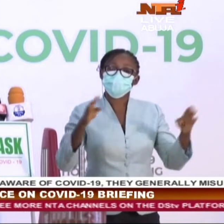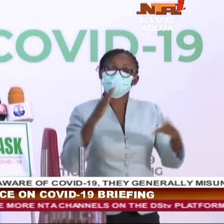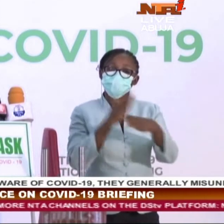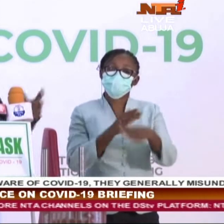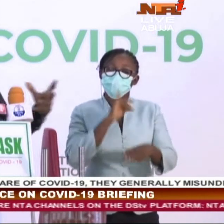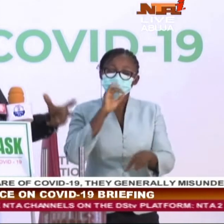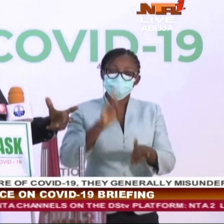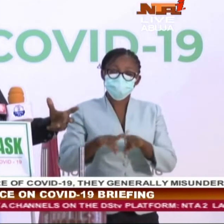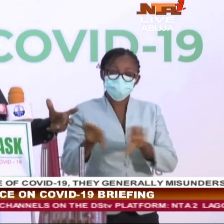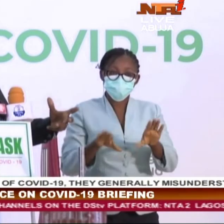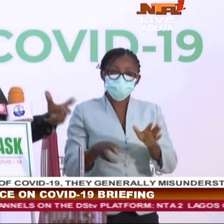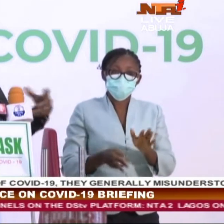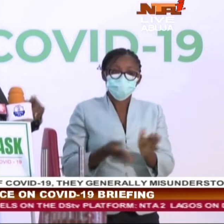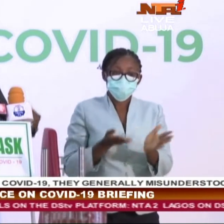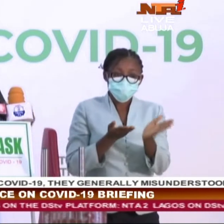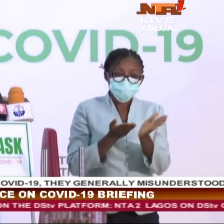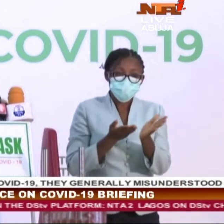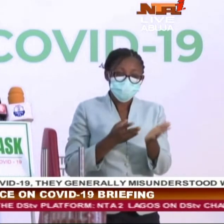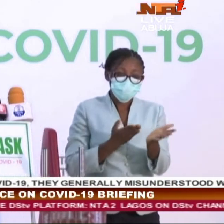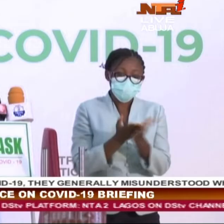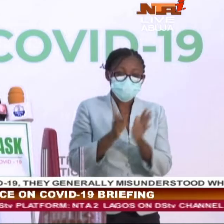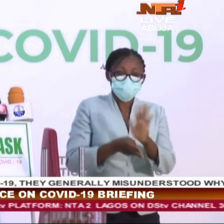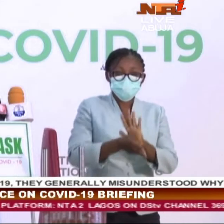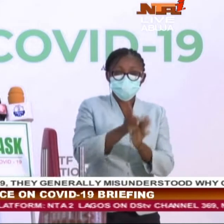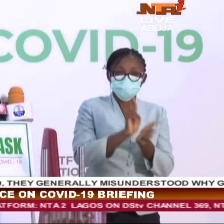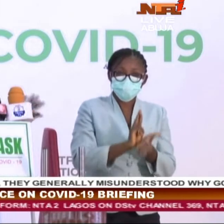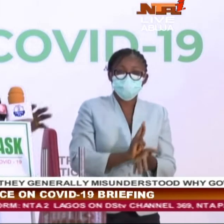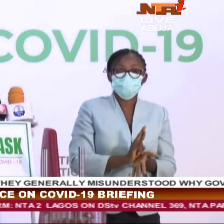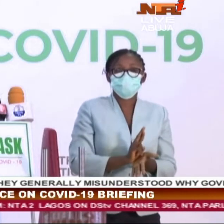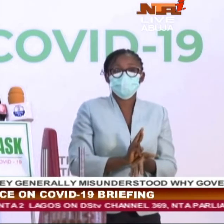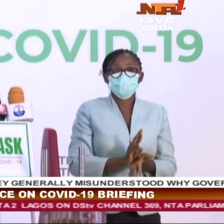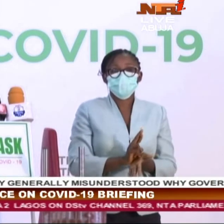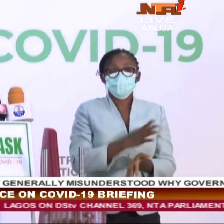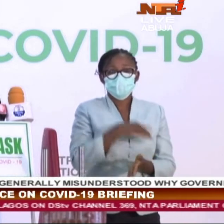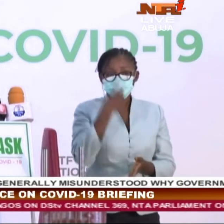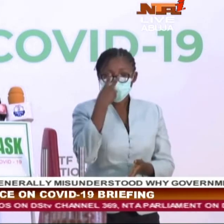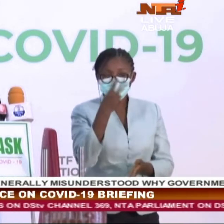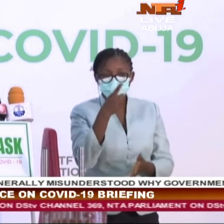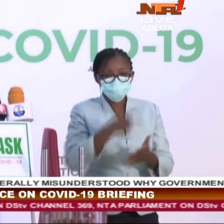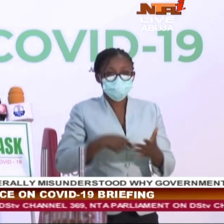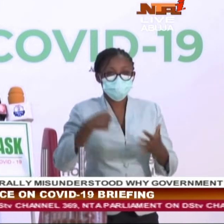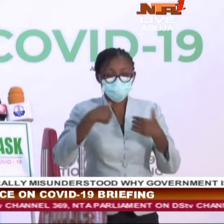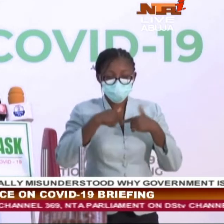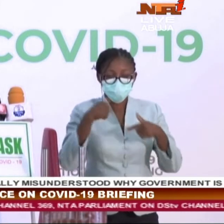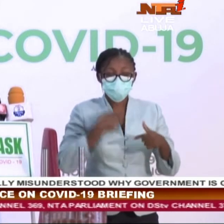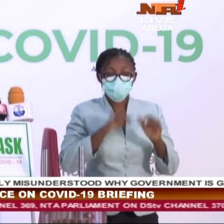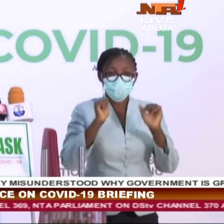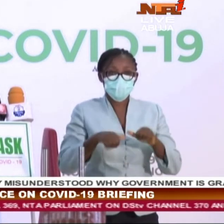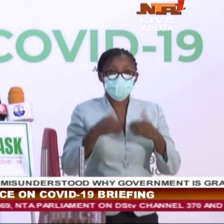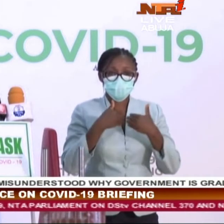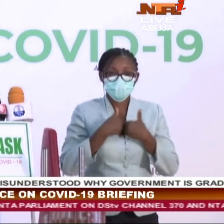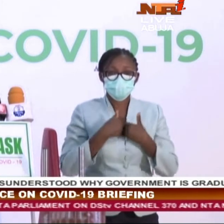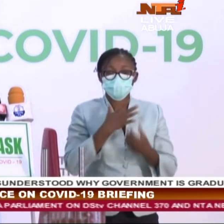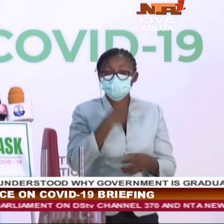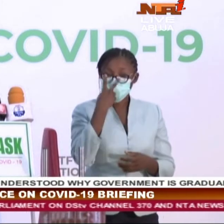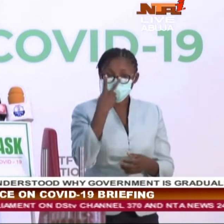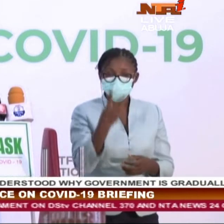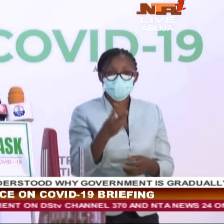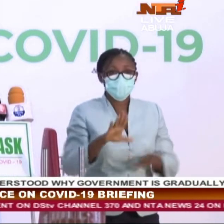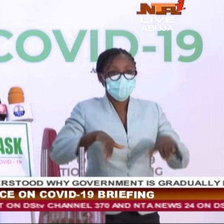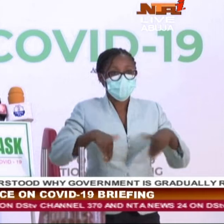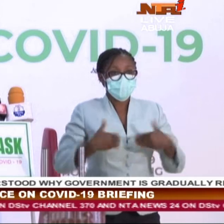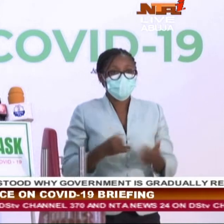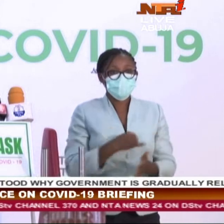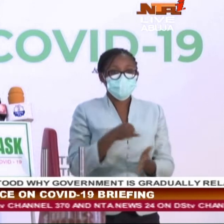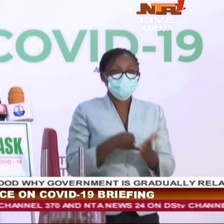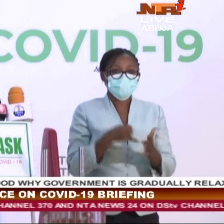review and consolidate on the gains that have been achieved in the past. and to see how we